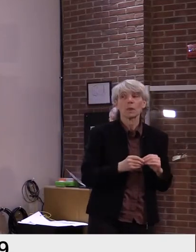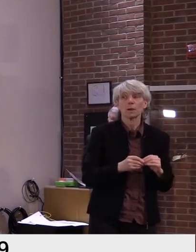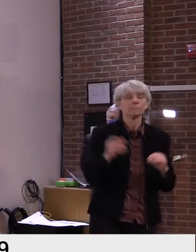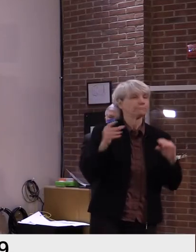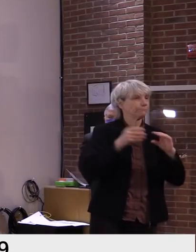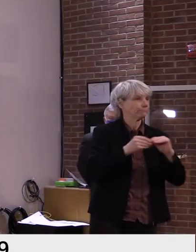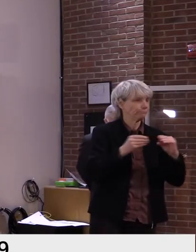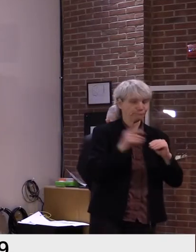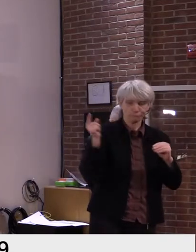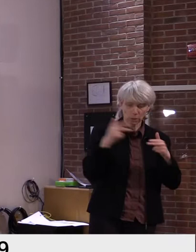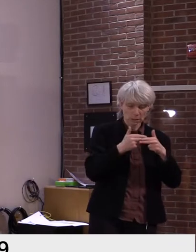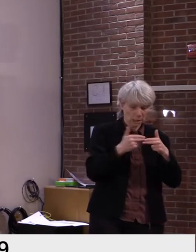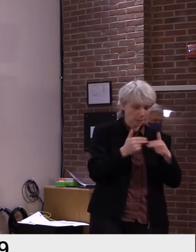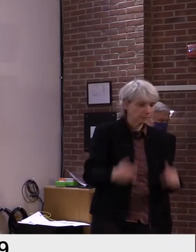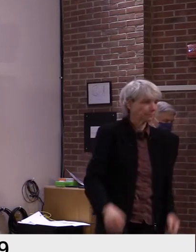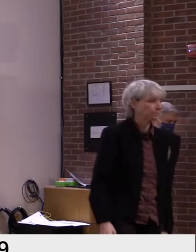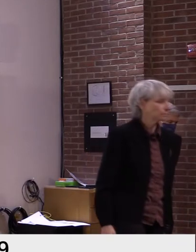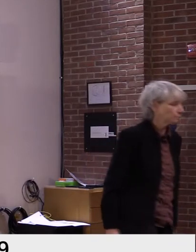for his model.